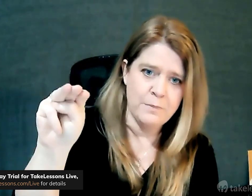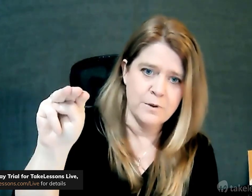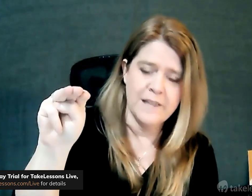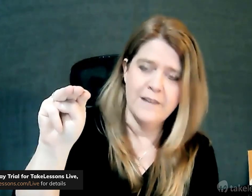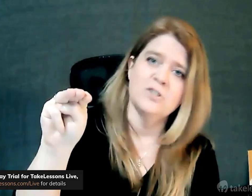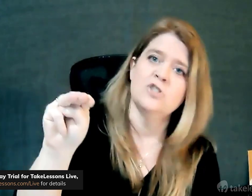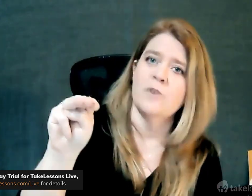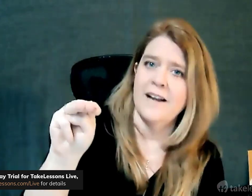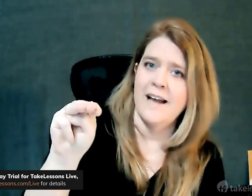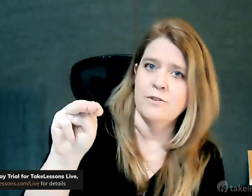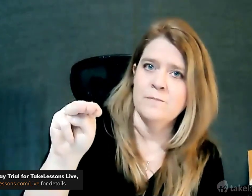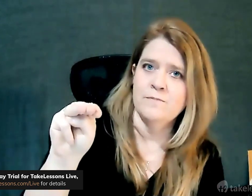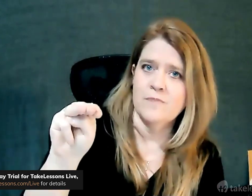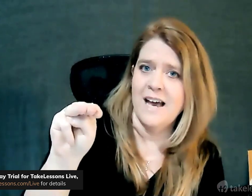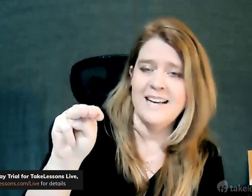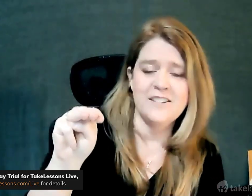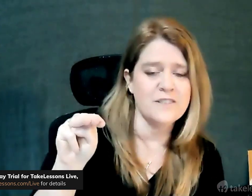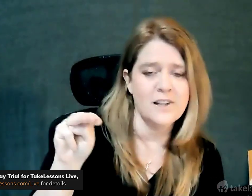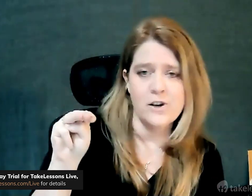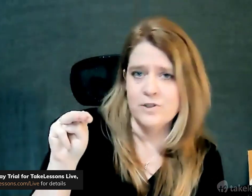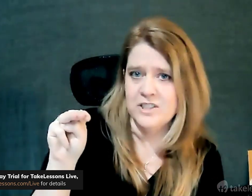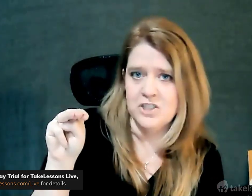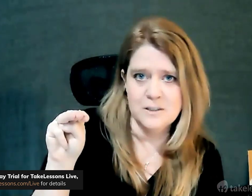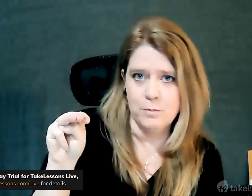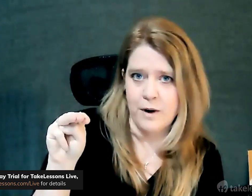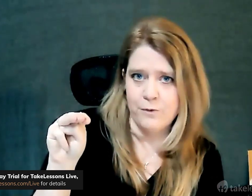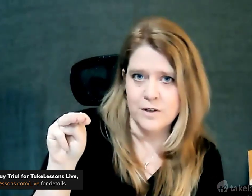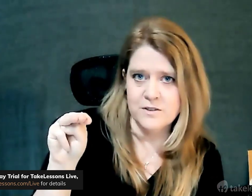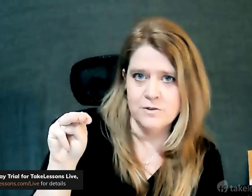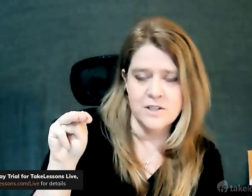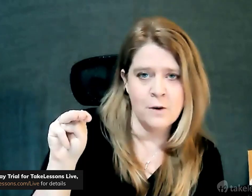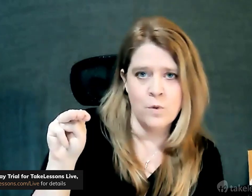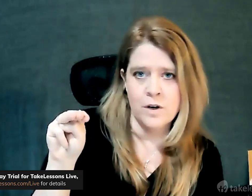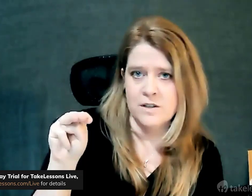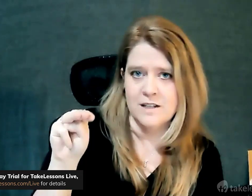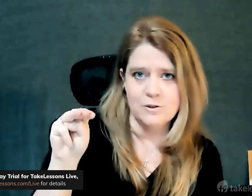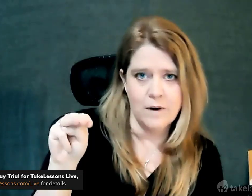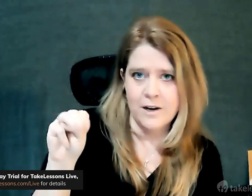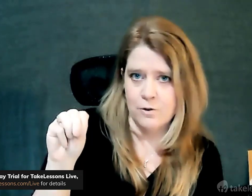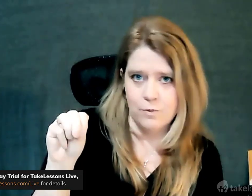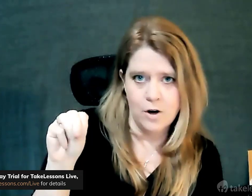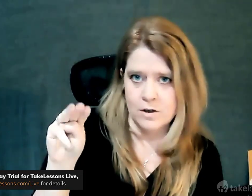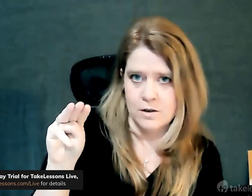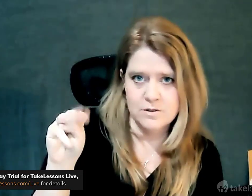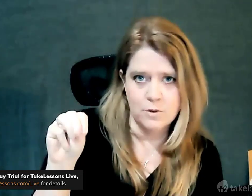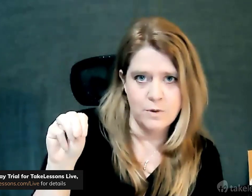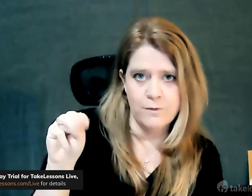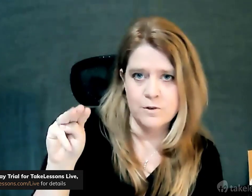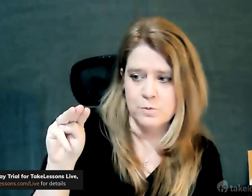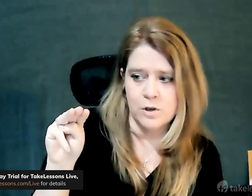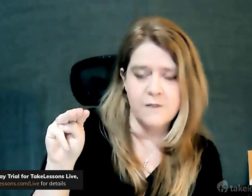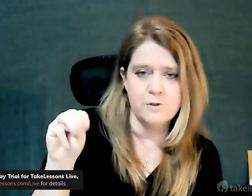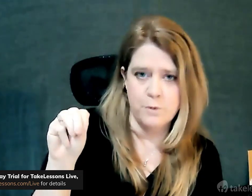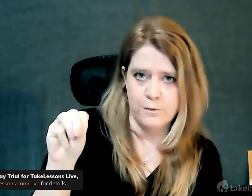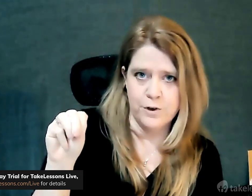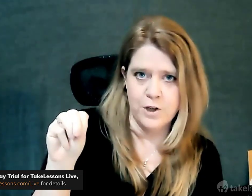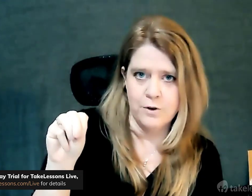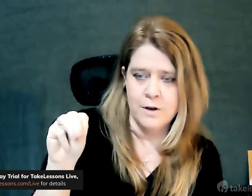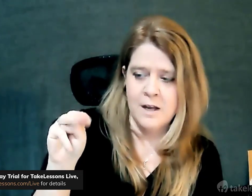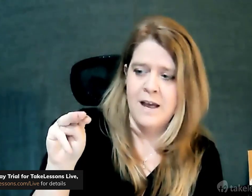leave it straight out. Okay. It's literally just a preference. There's not one that's right or wrong. So whatever's more comfortable for you.